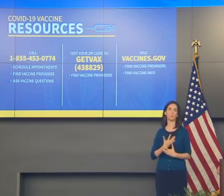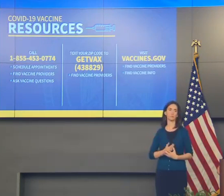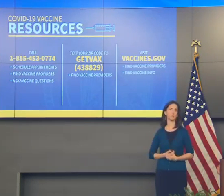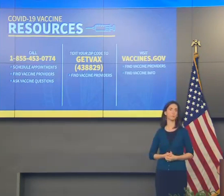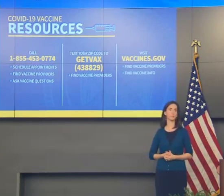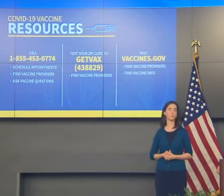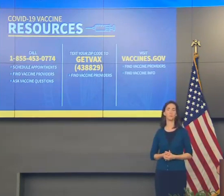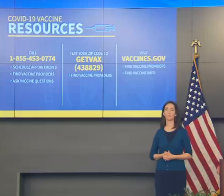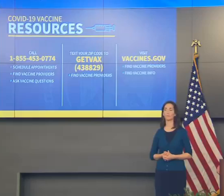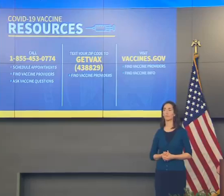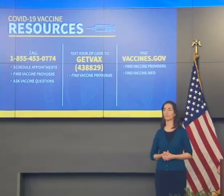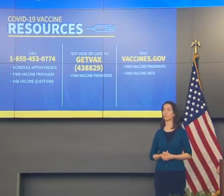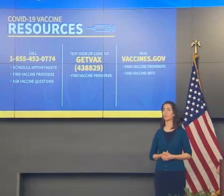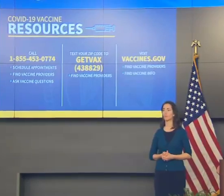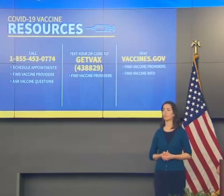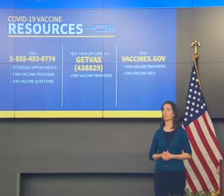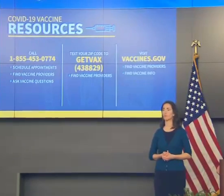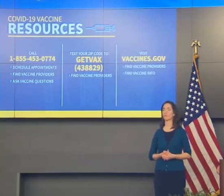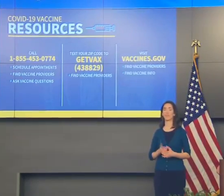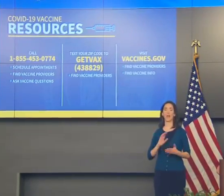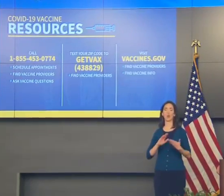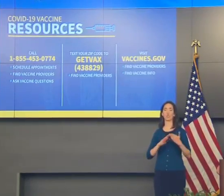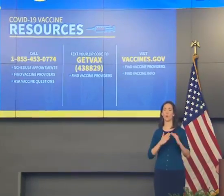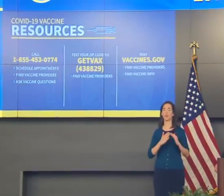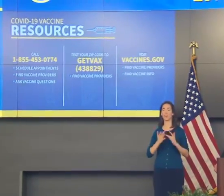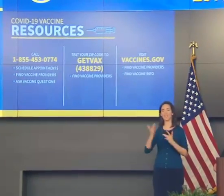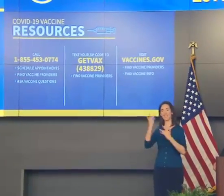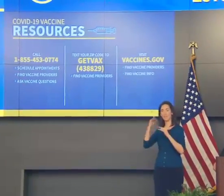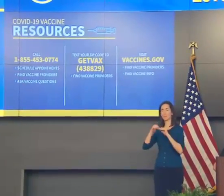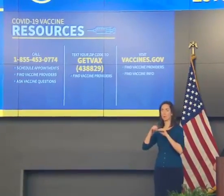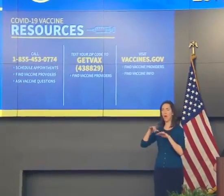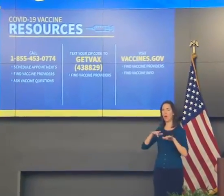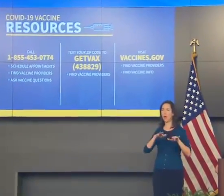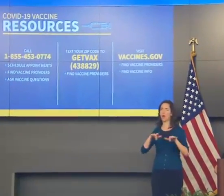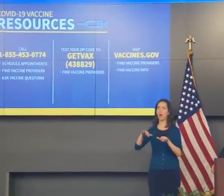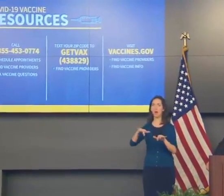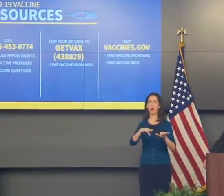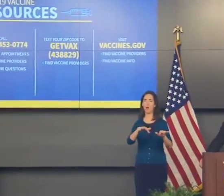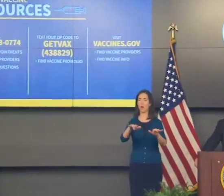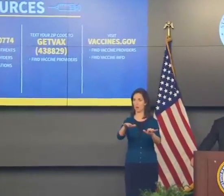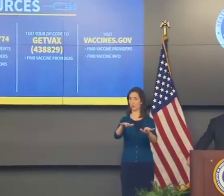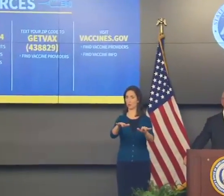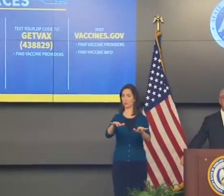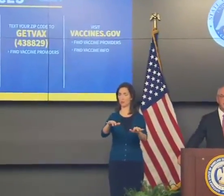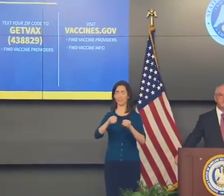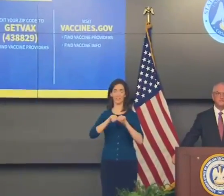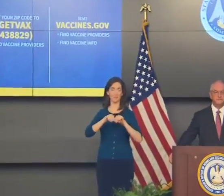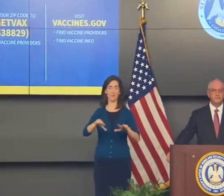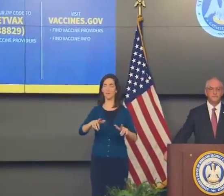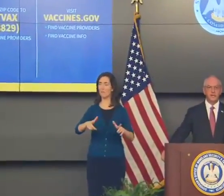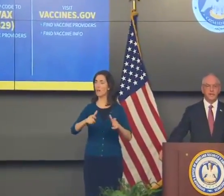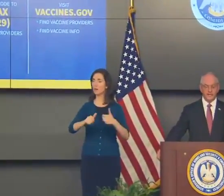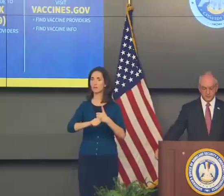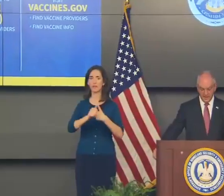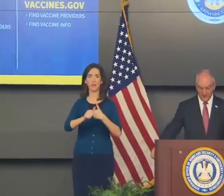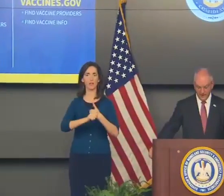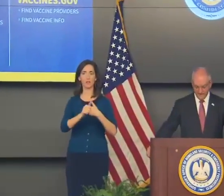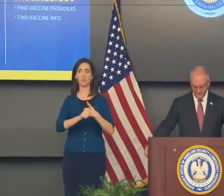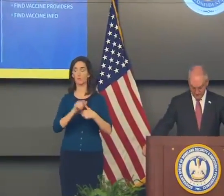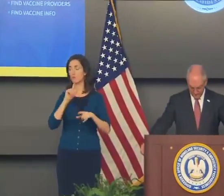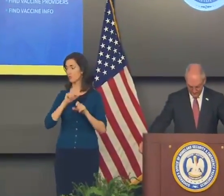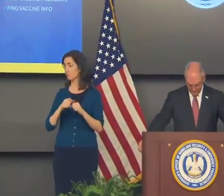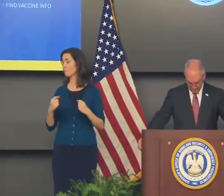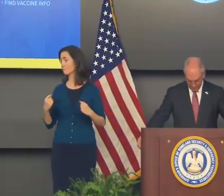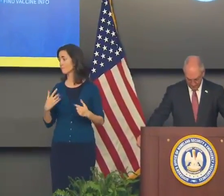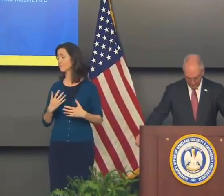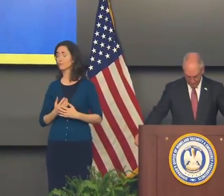We have a disease burden in our community. We have a rate of transmission that is dangerous. It is scary.